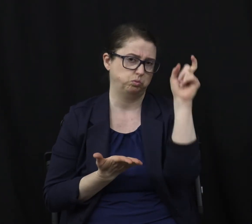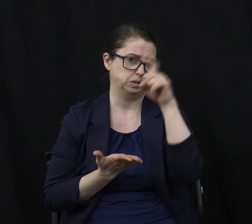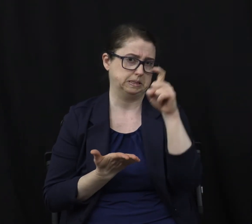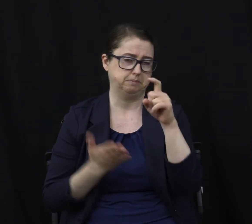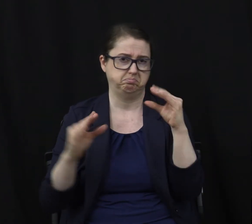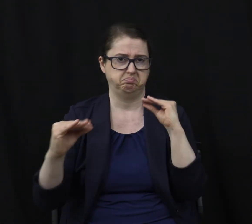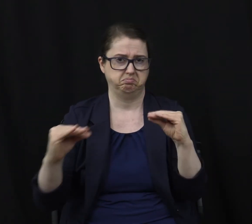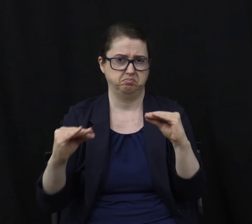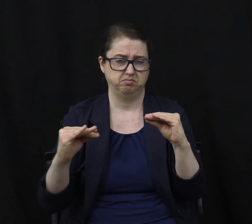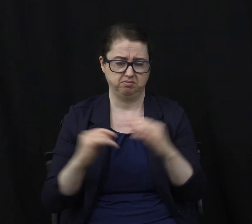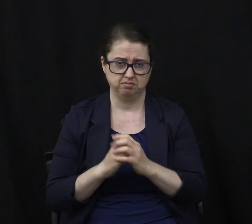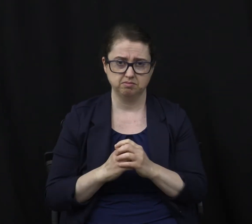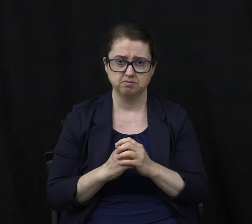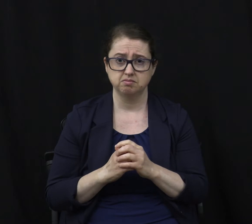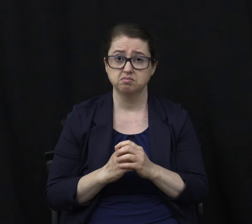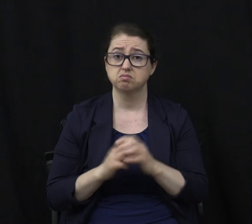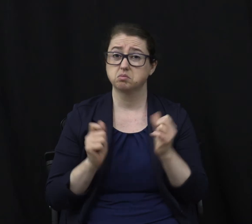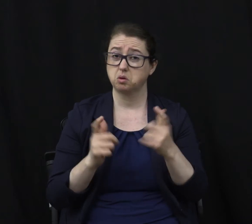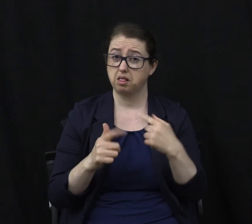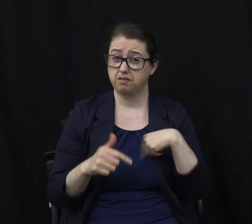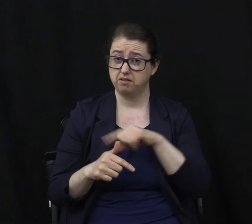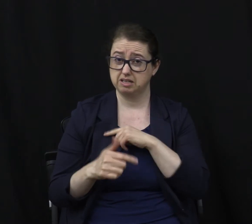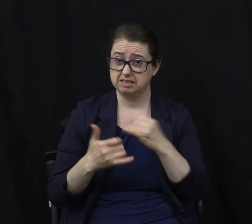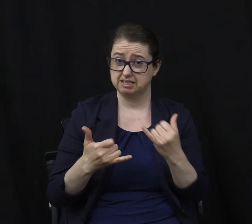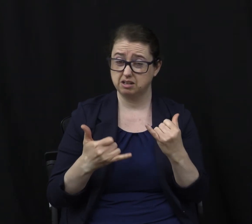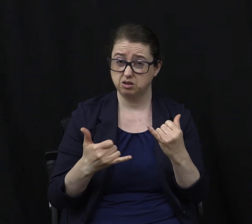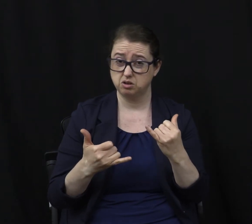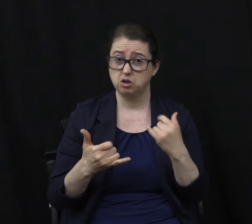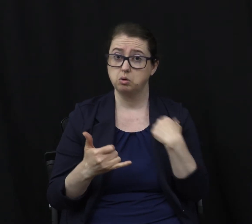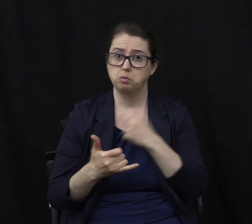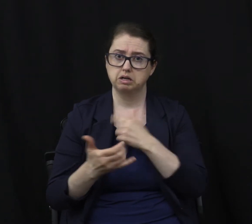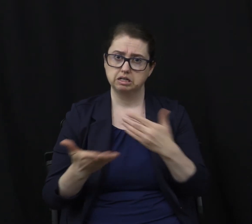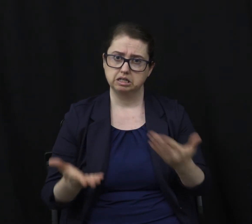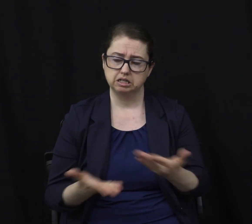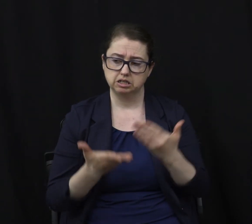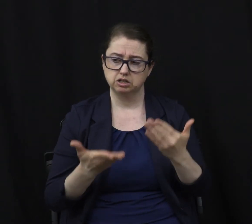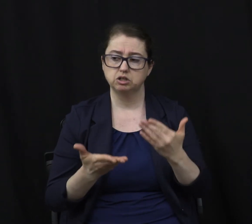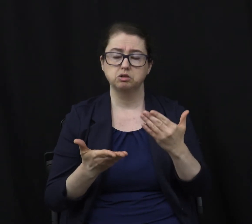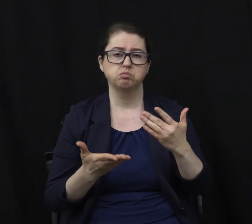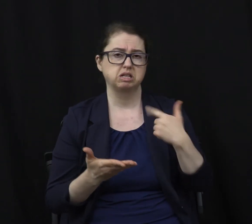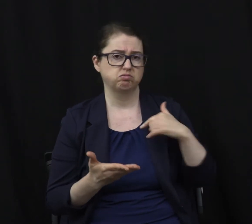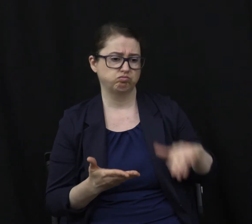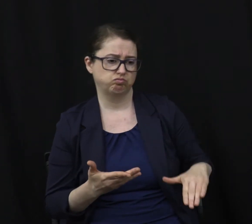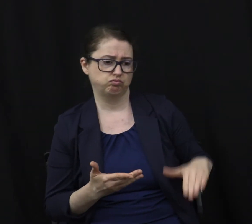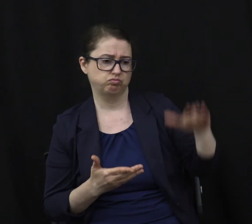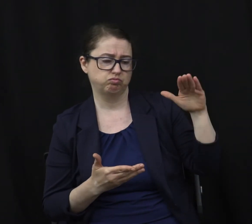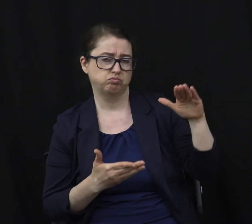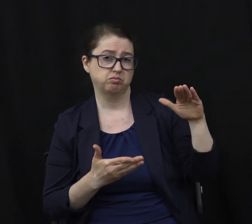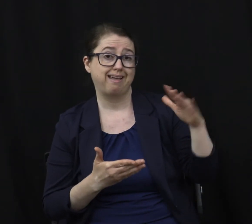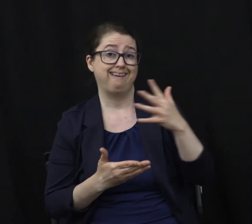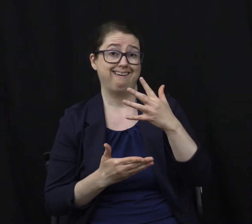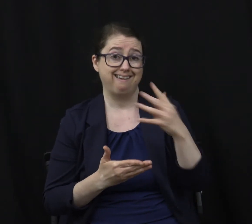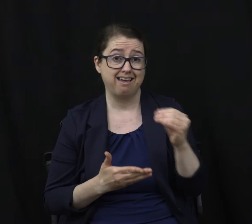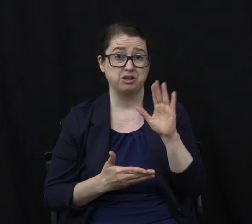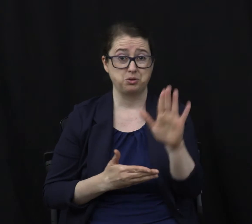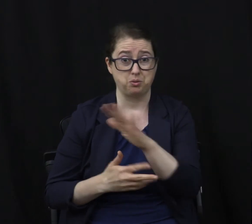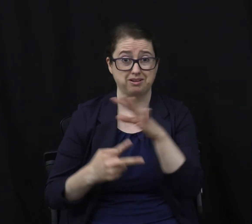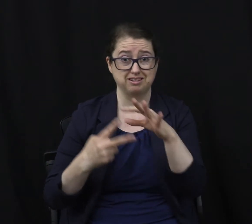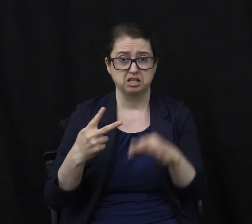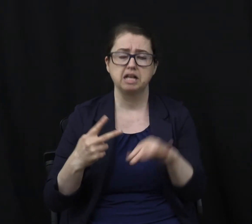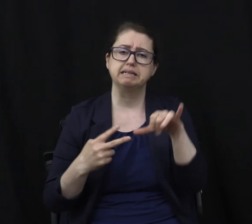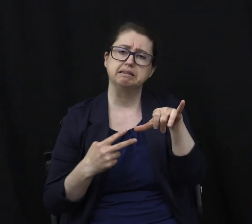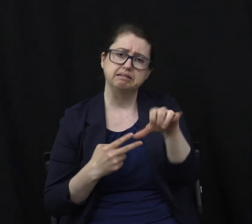the result of our upbringing combined with the decisions that we have made. Sure, we can blame the government and